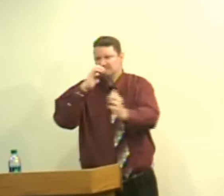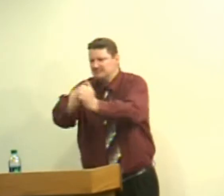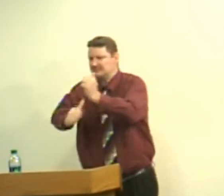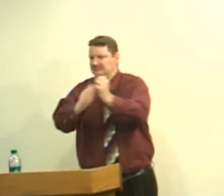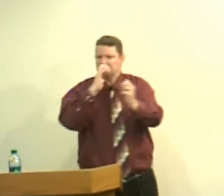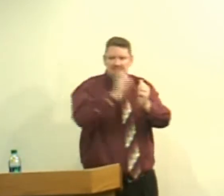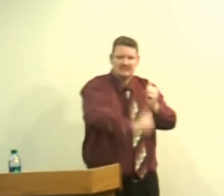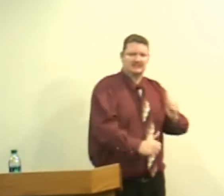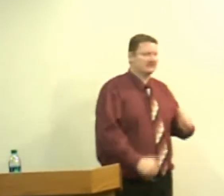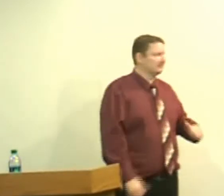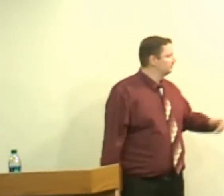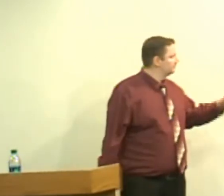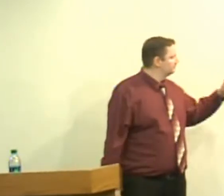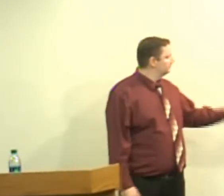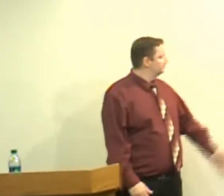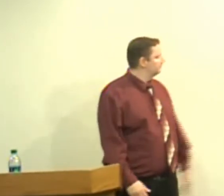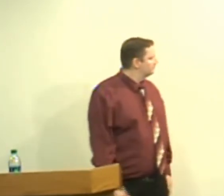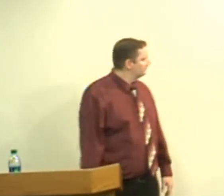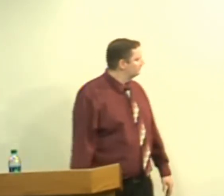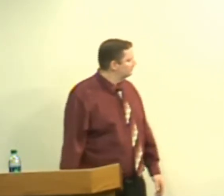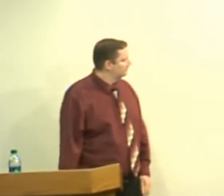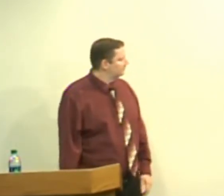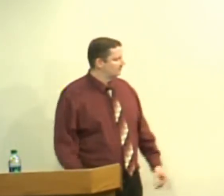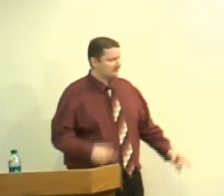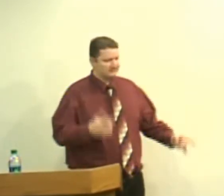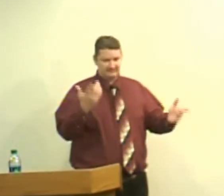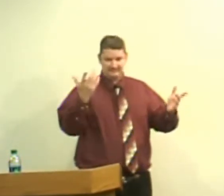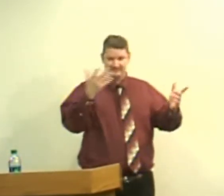And people who are brutal to one another. They're mean to one another.